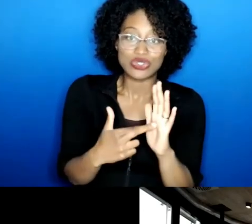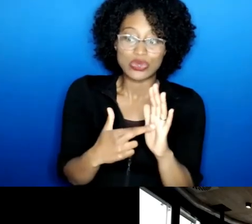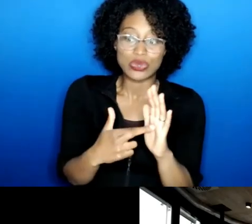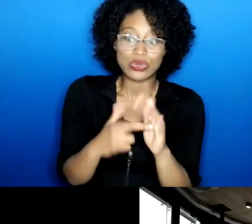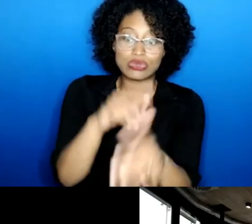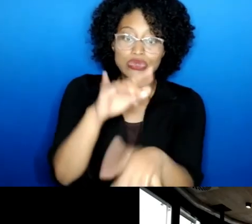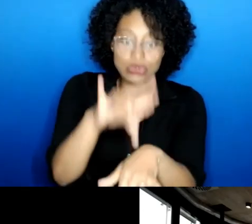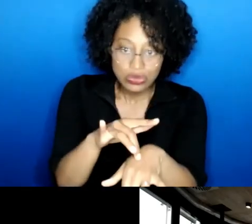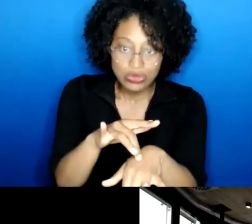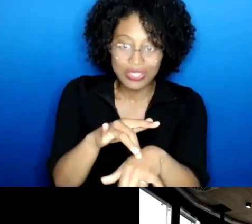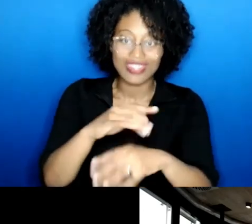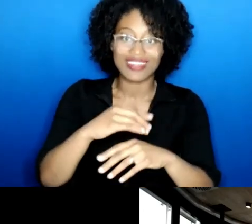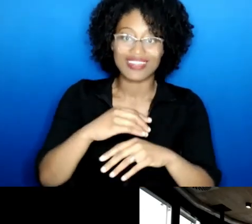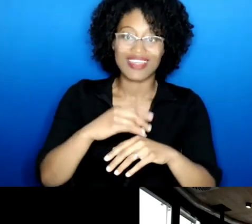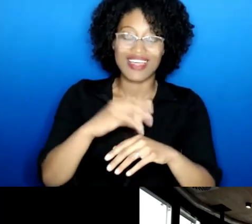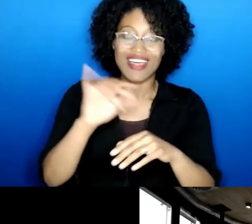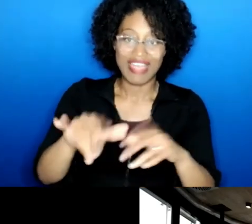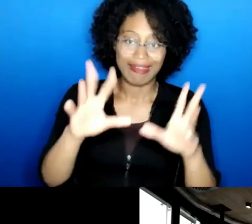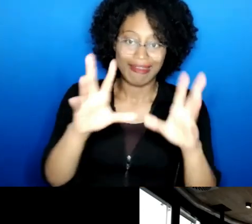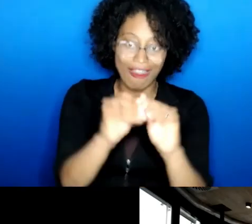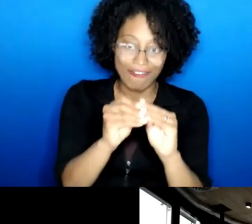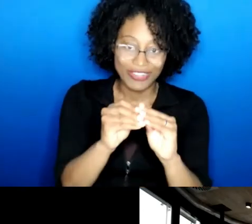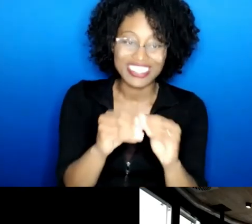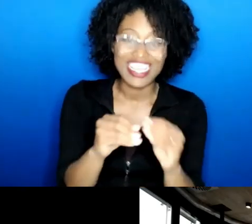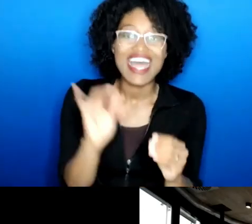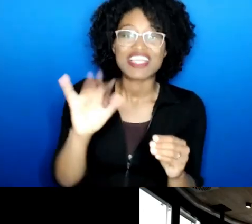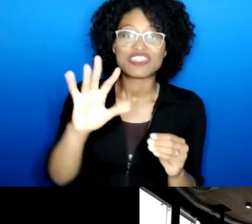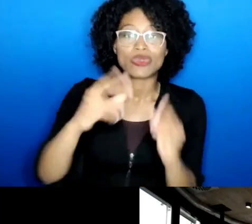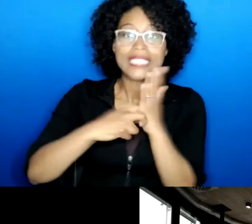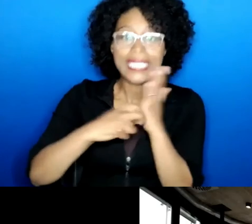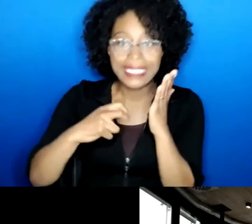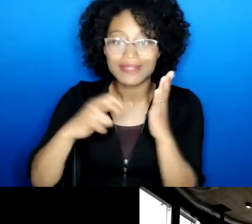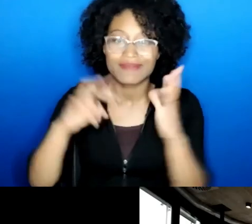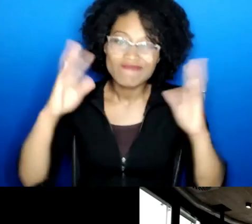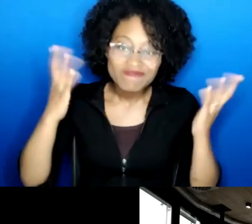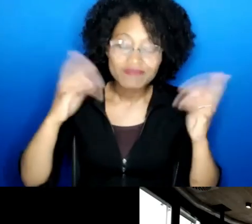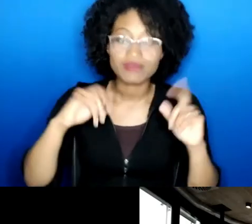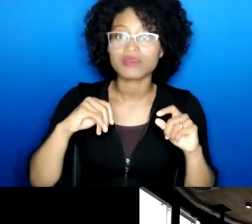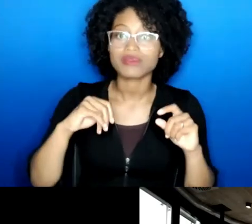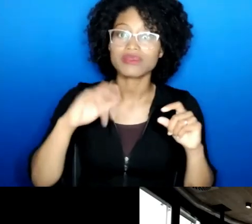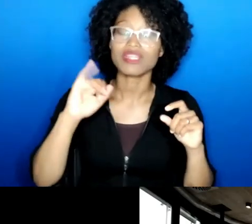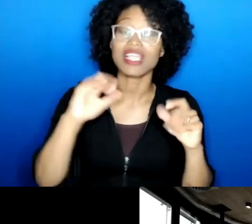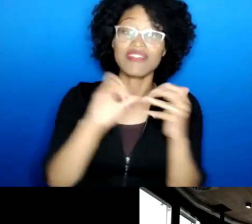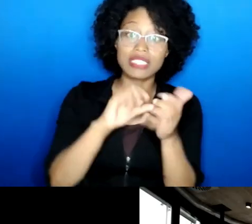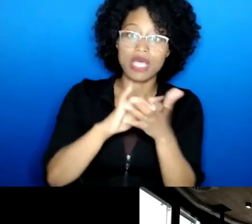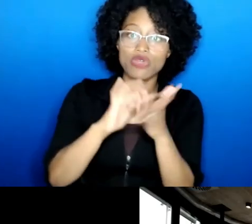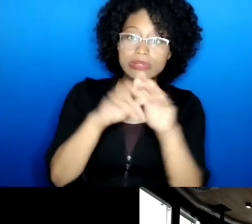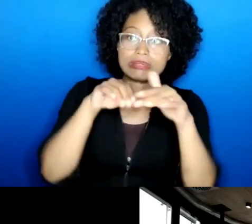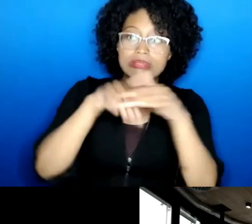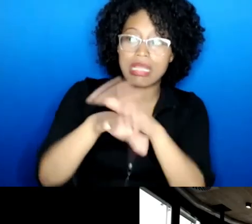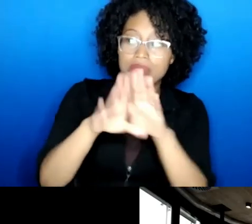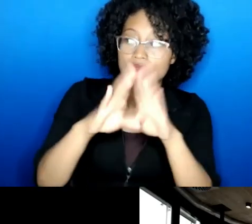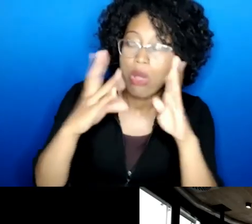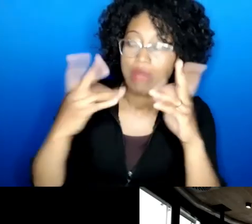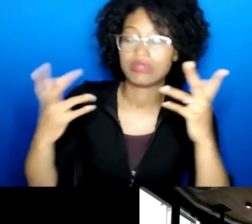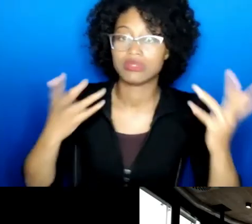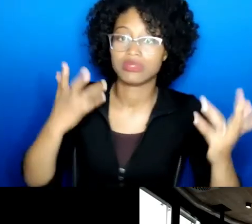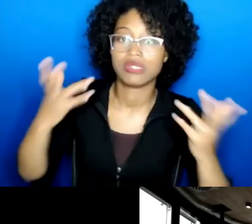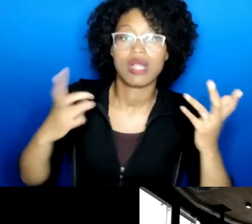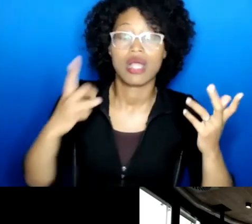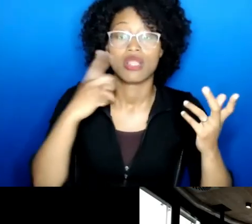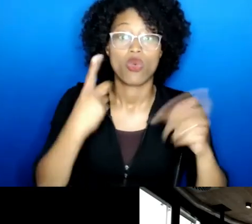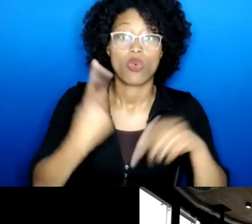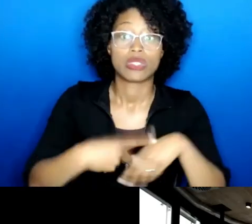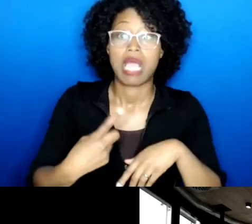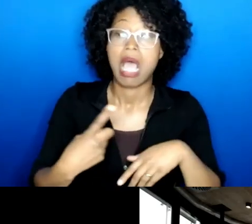You know, you get a ticket to the island and you get in and it's one-stop shopping, but you need to be registered. But that